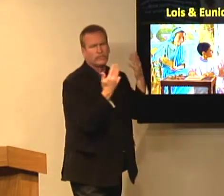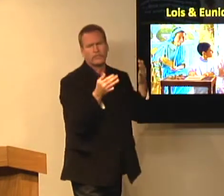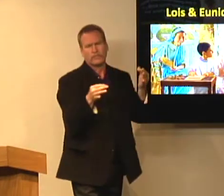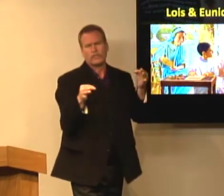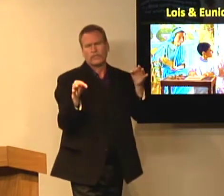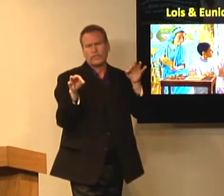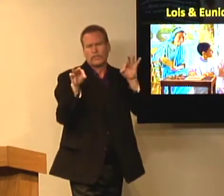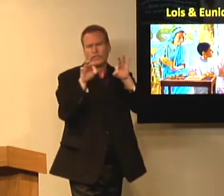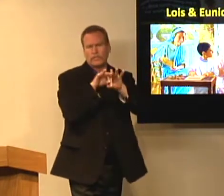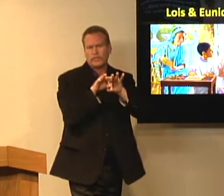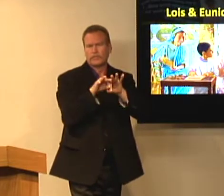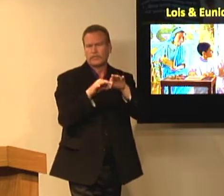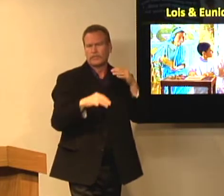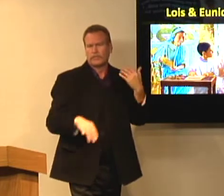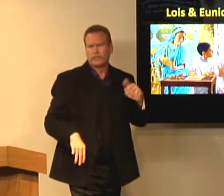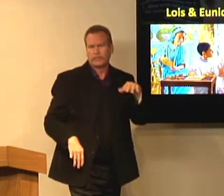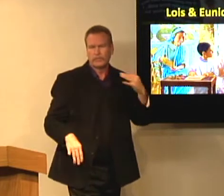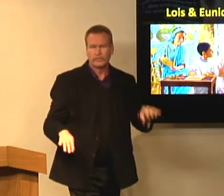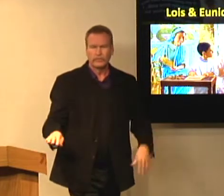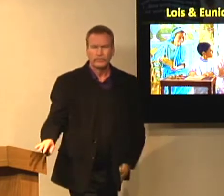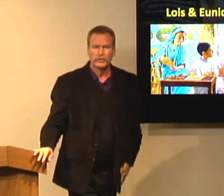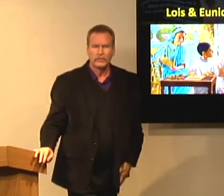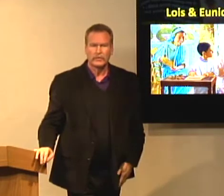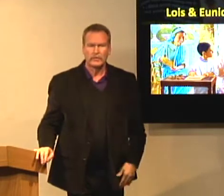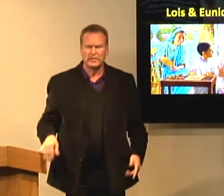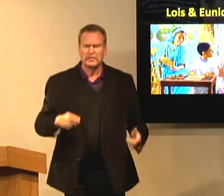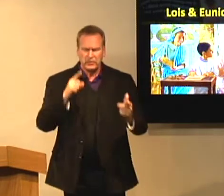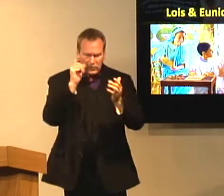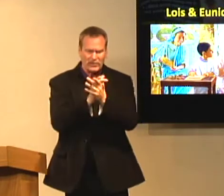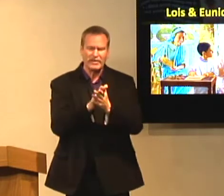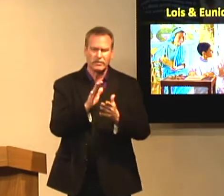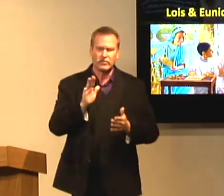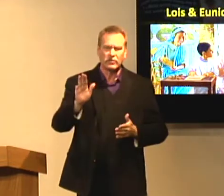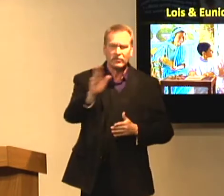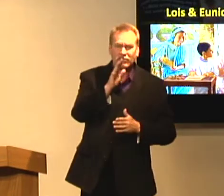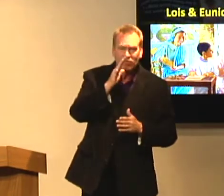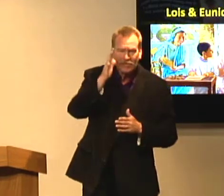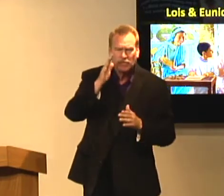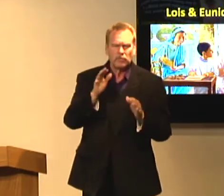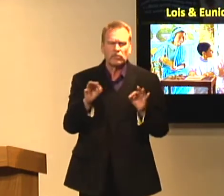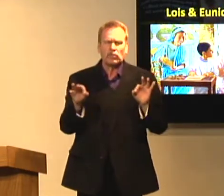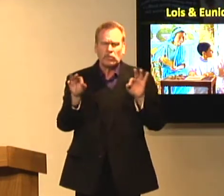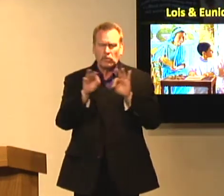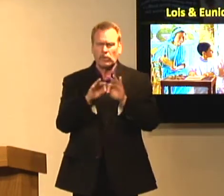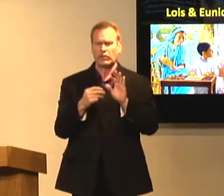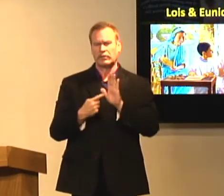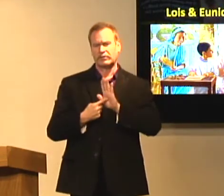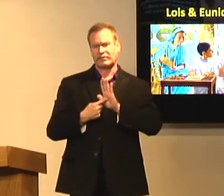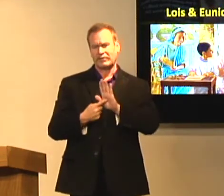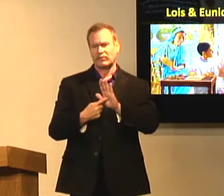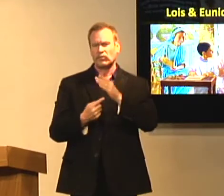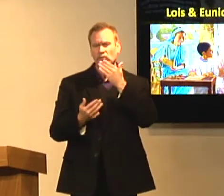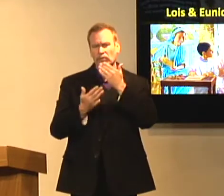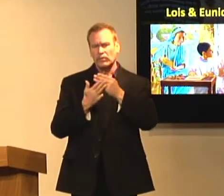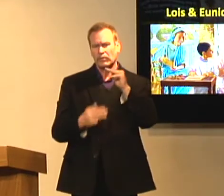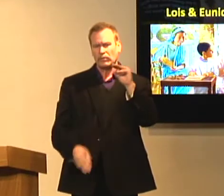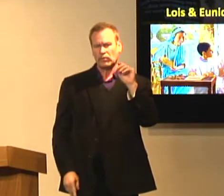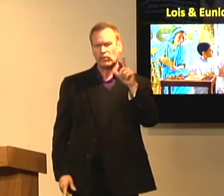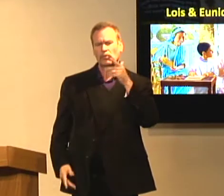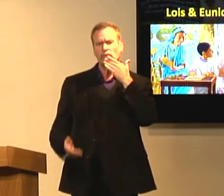in. And that was the significance of these 2 women's lives, that they believed. But they were great